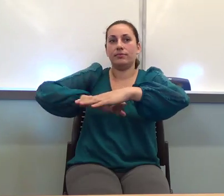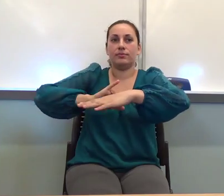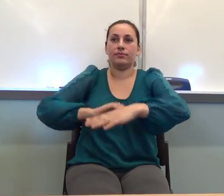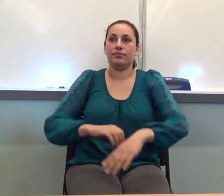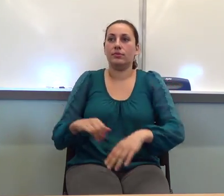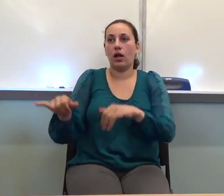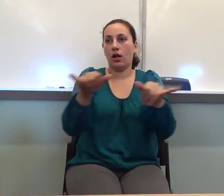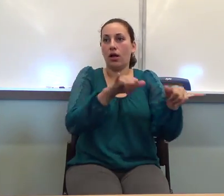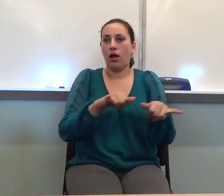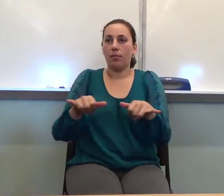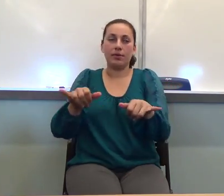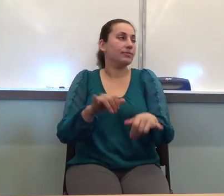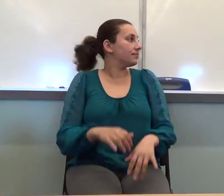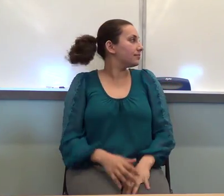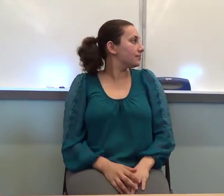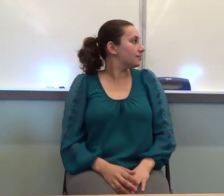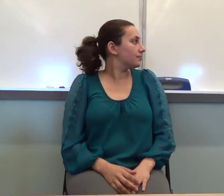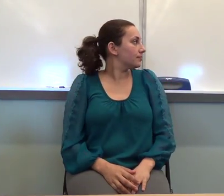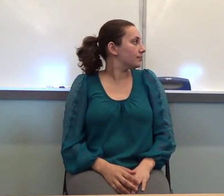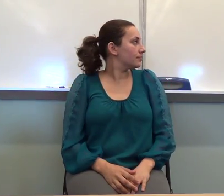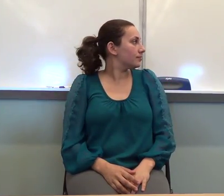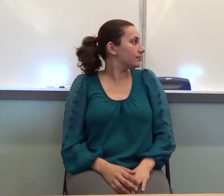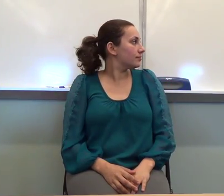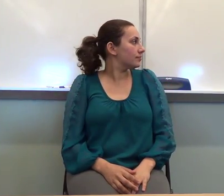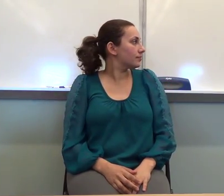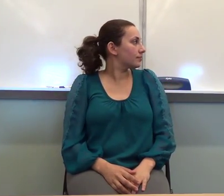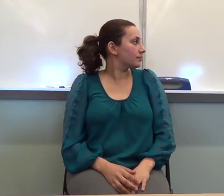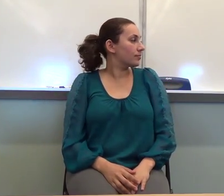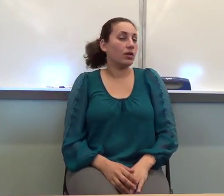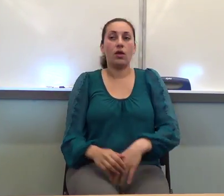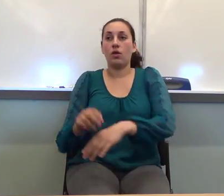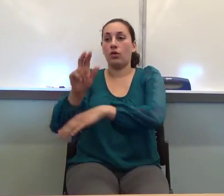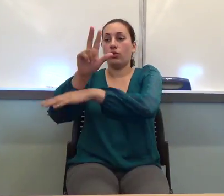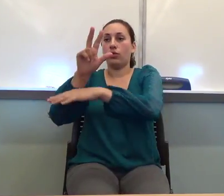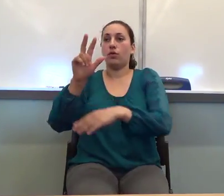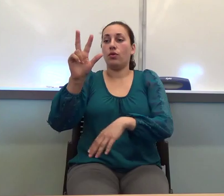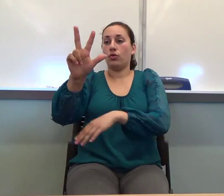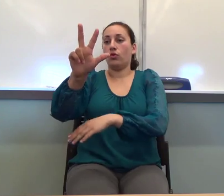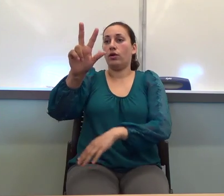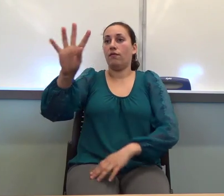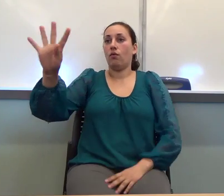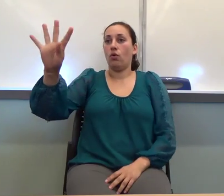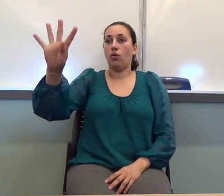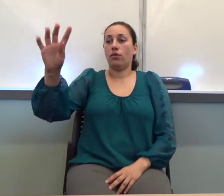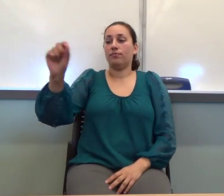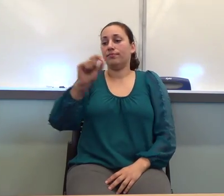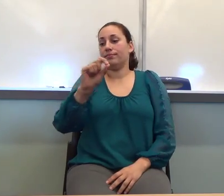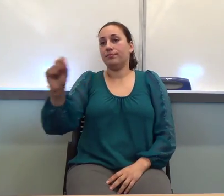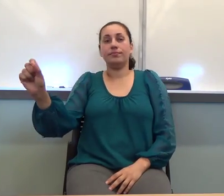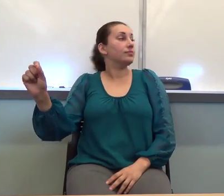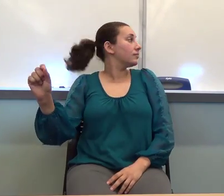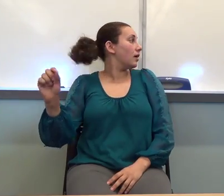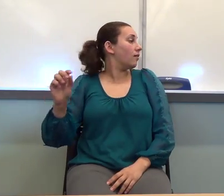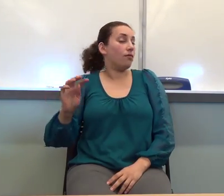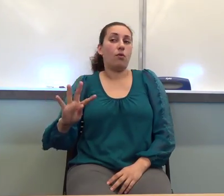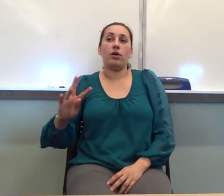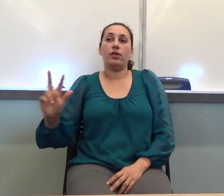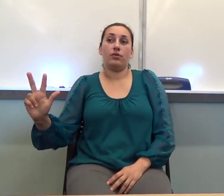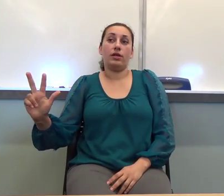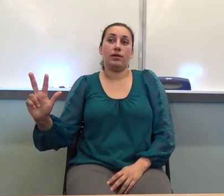and we get 34 on the top and a 43 on the bottom. And there's nothing common inside those, because these two are primes. So